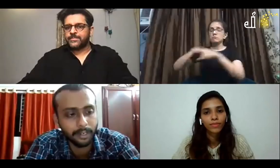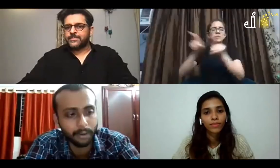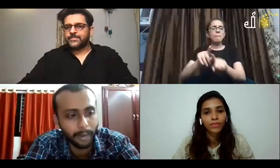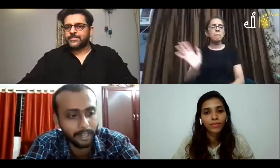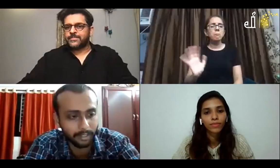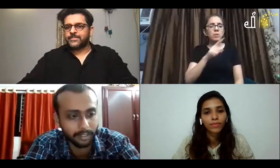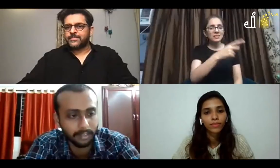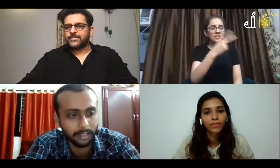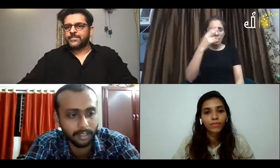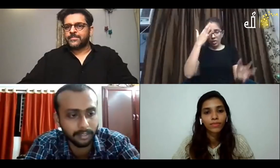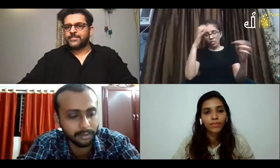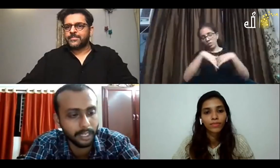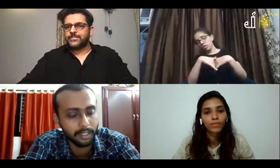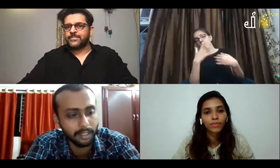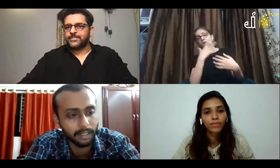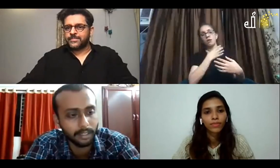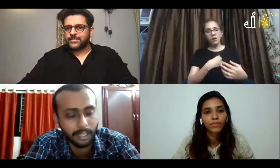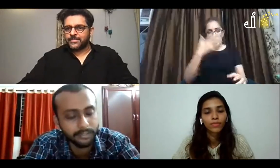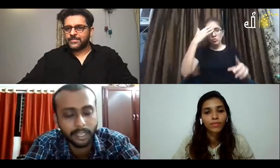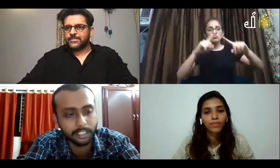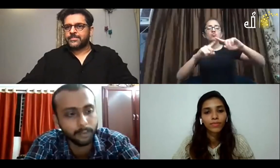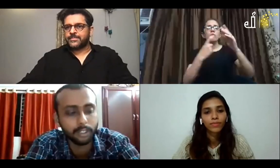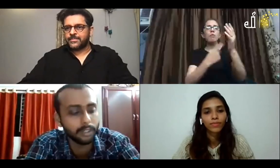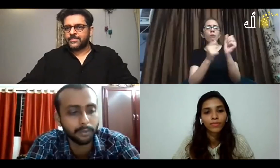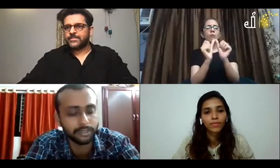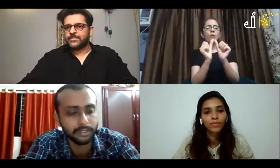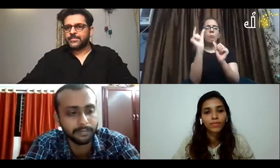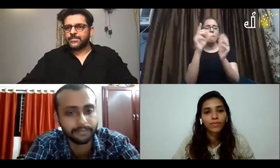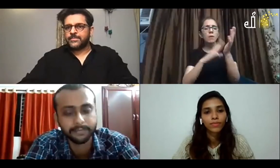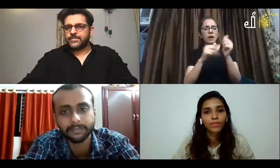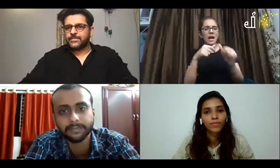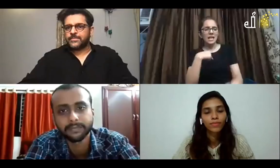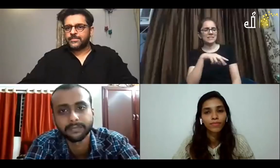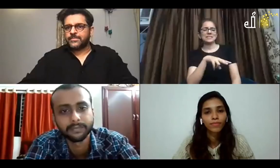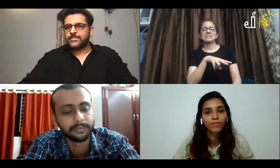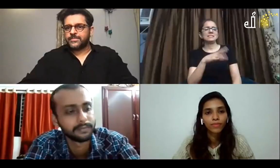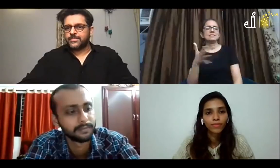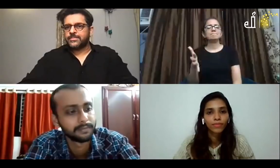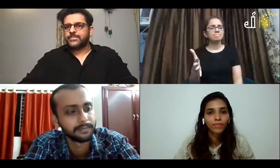very traumatic. So that is why I responded to the post.